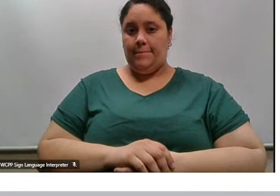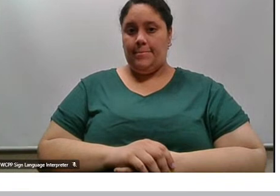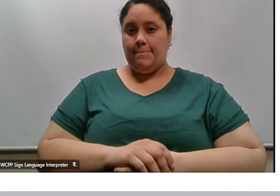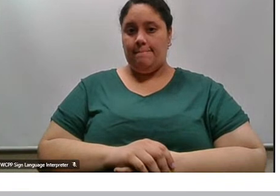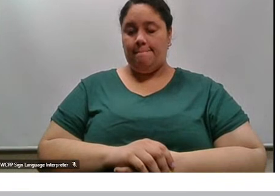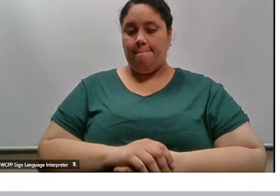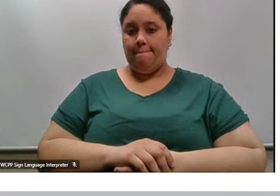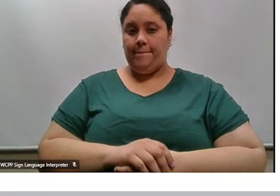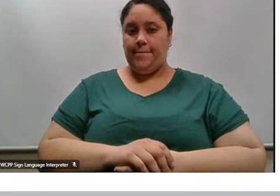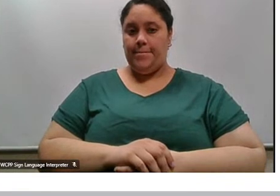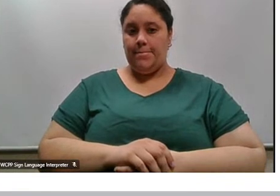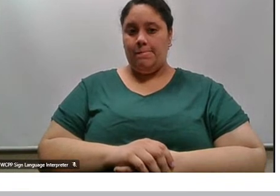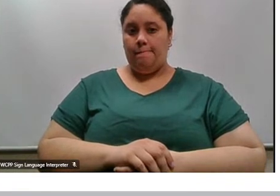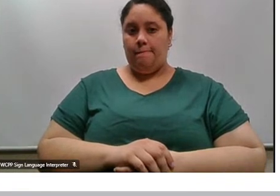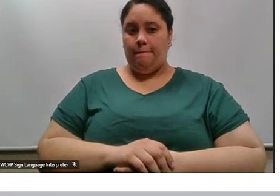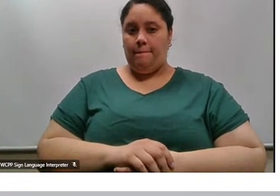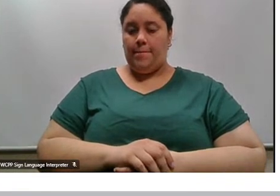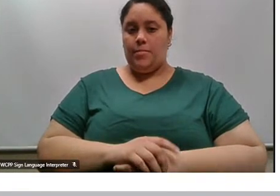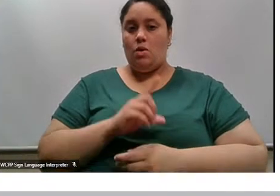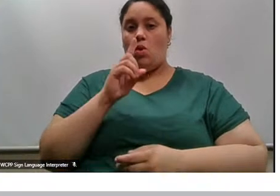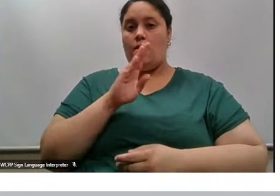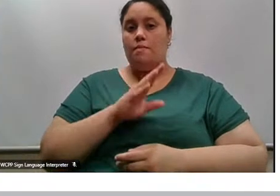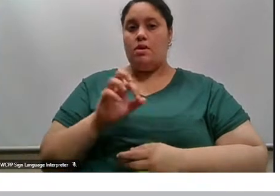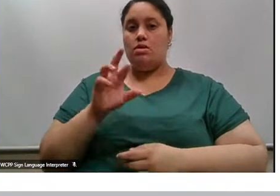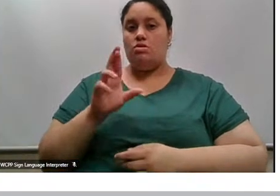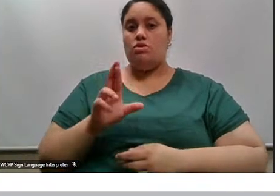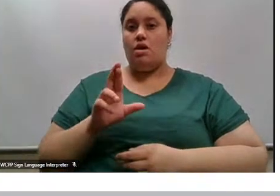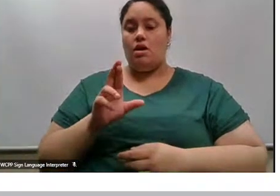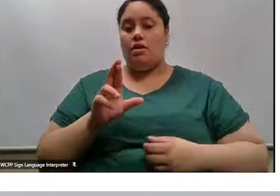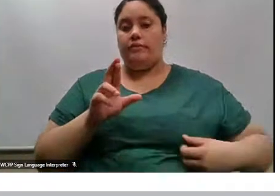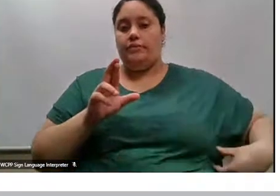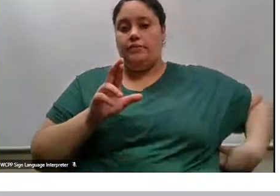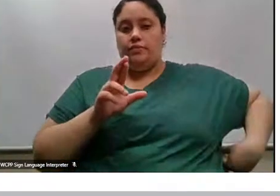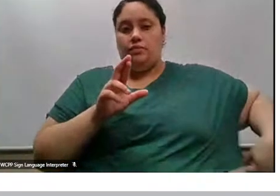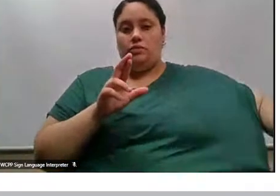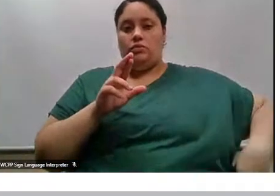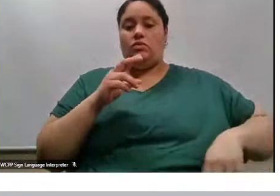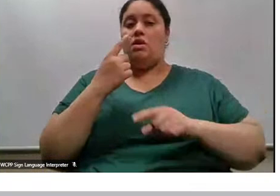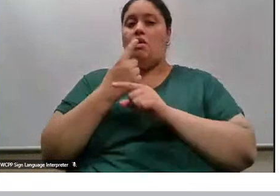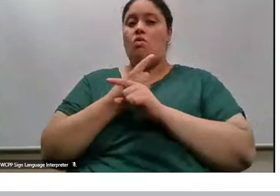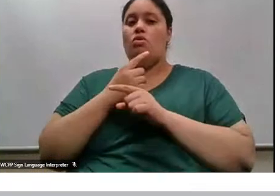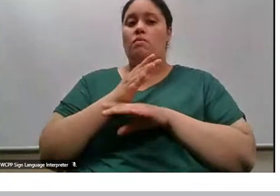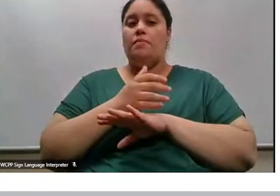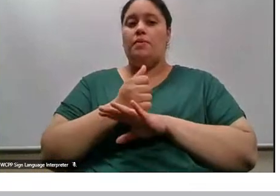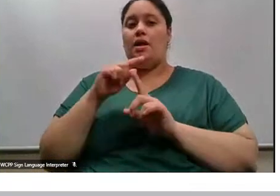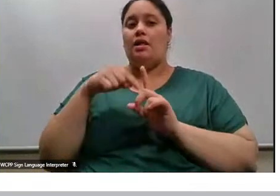and is now the 1 billion rand set only up until the